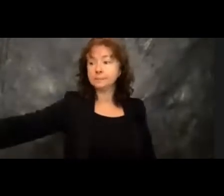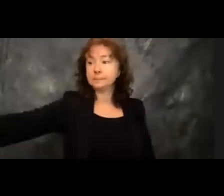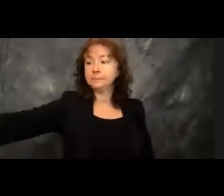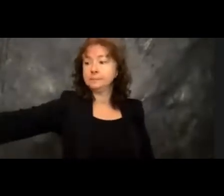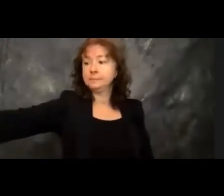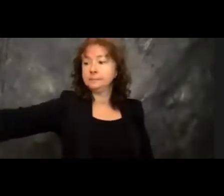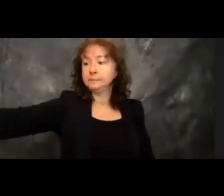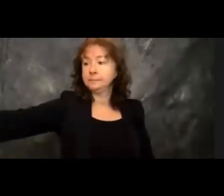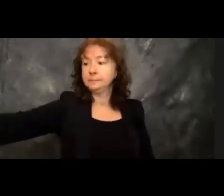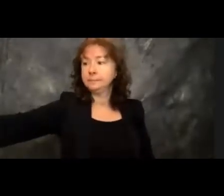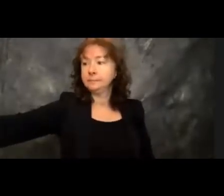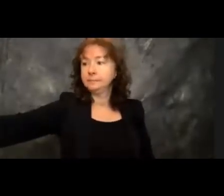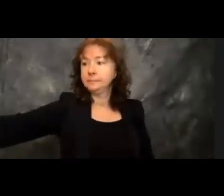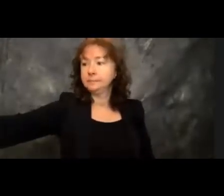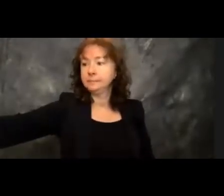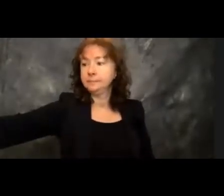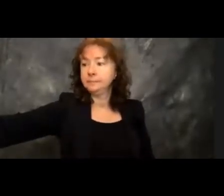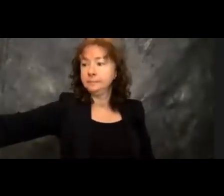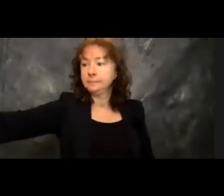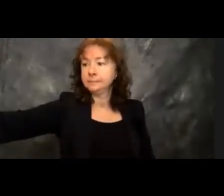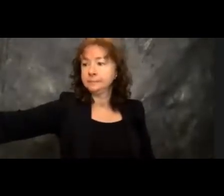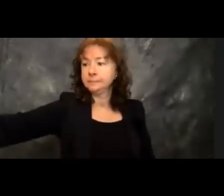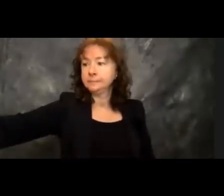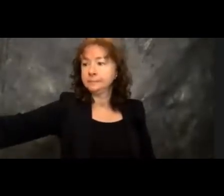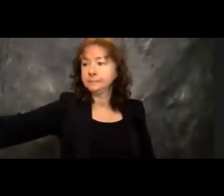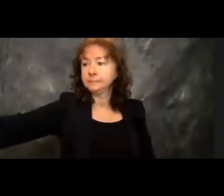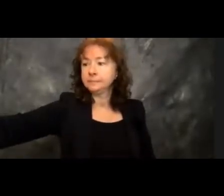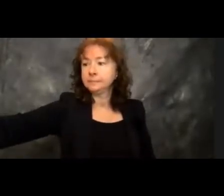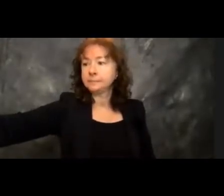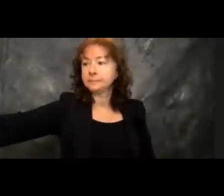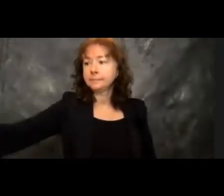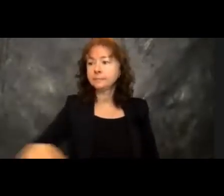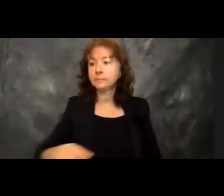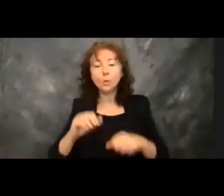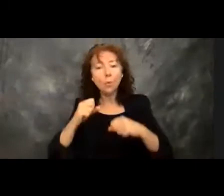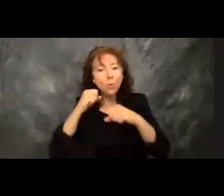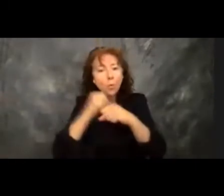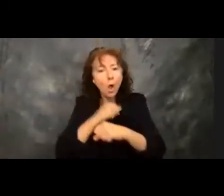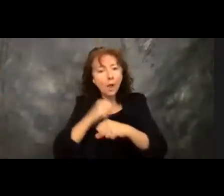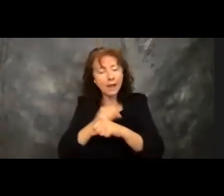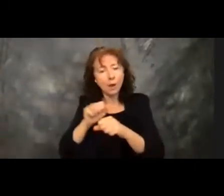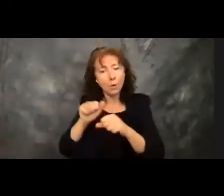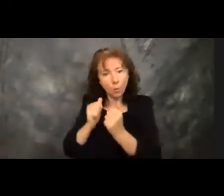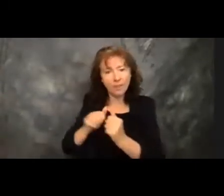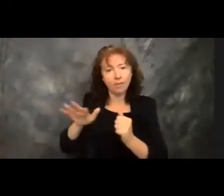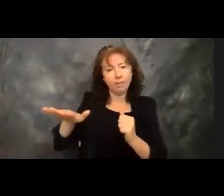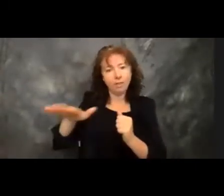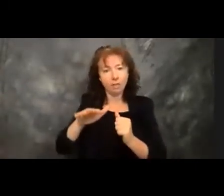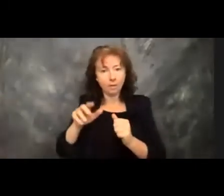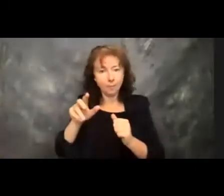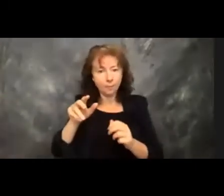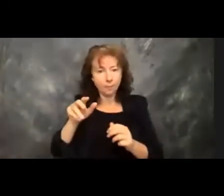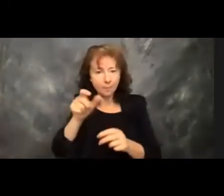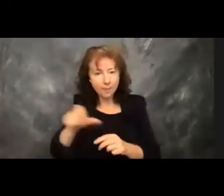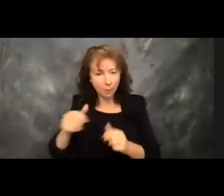for people with disabilities and to develop technically